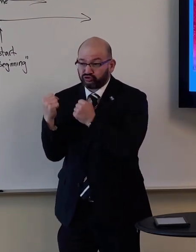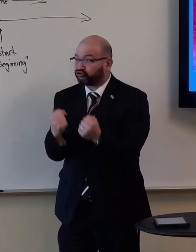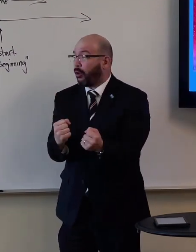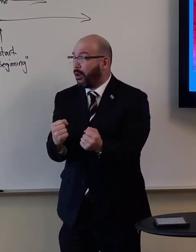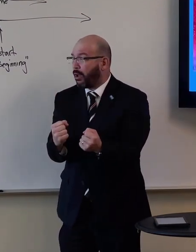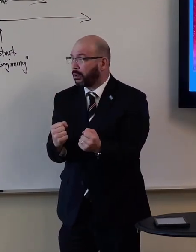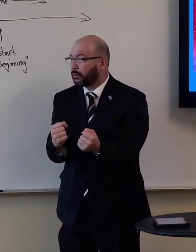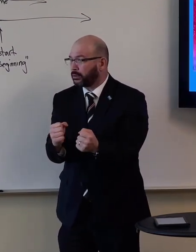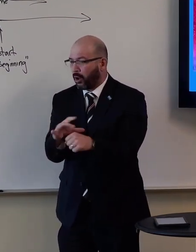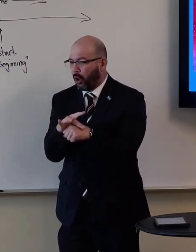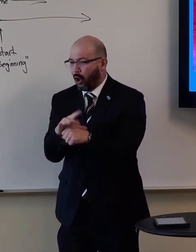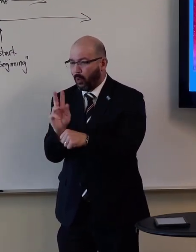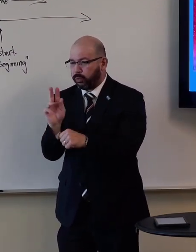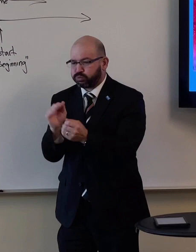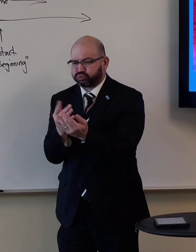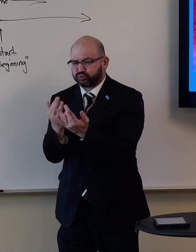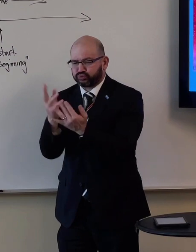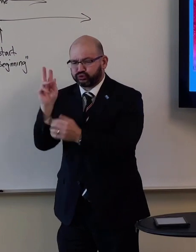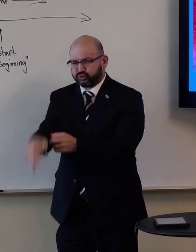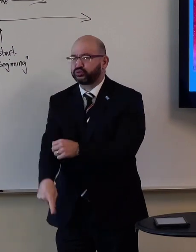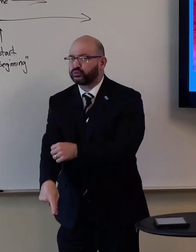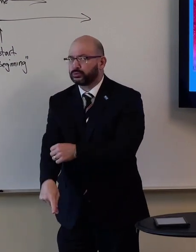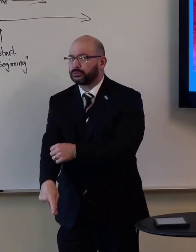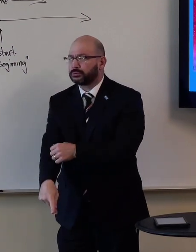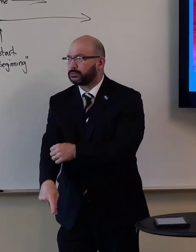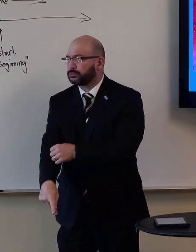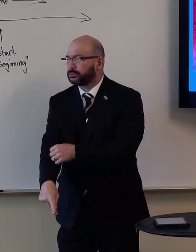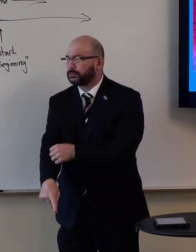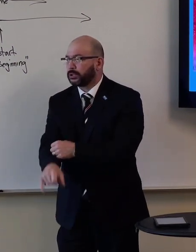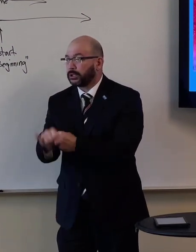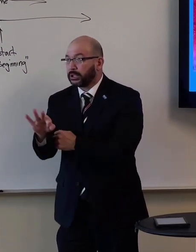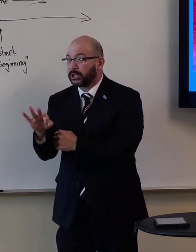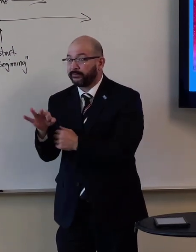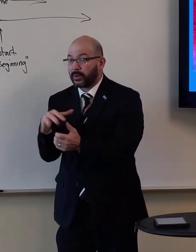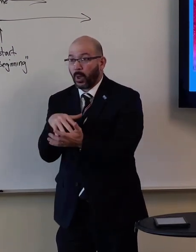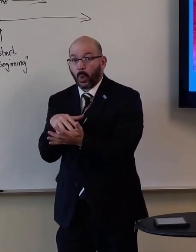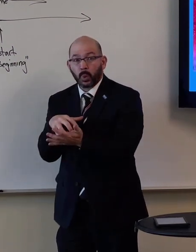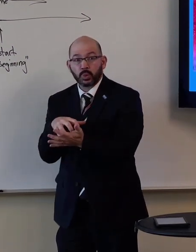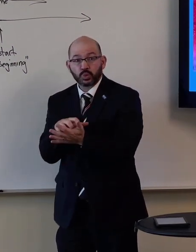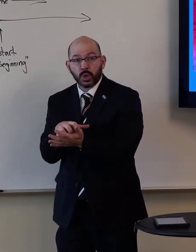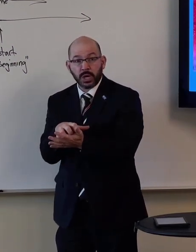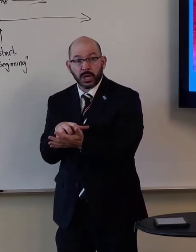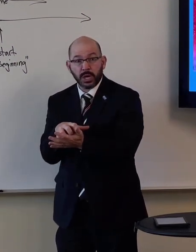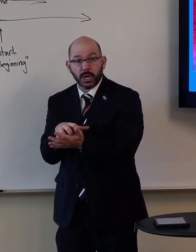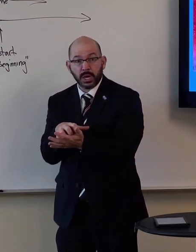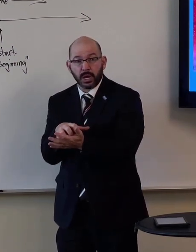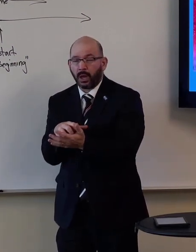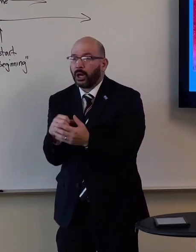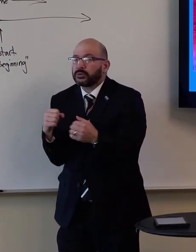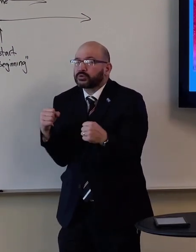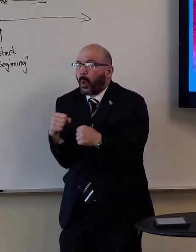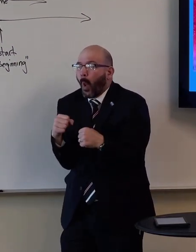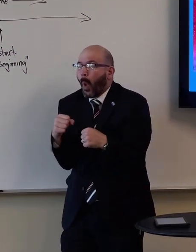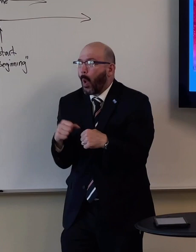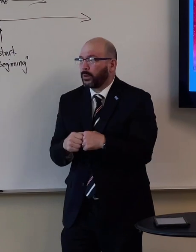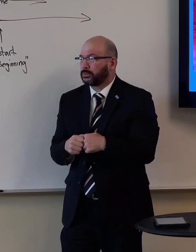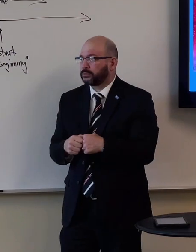If it was hotter, if would burn up. If it was weaker, we'd freeze.